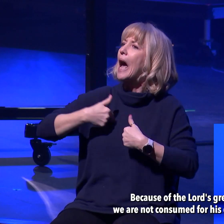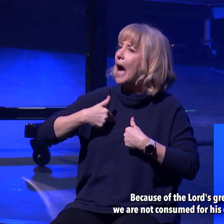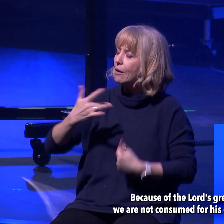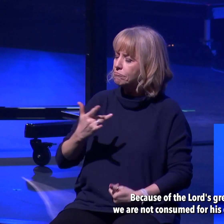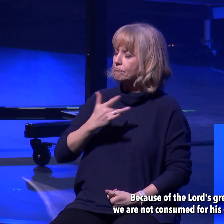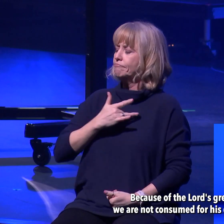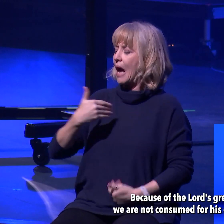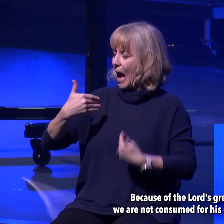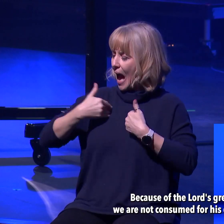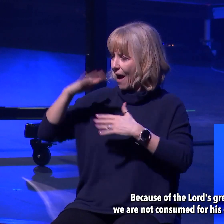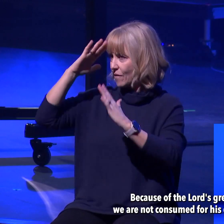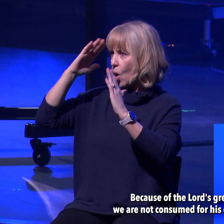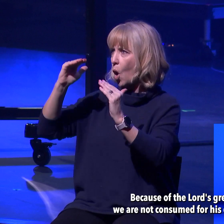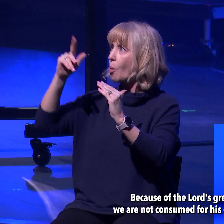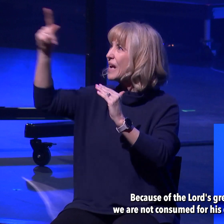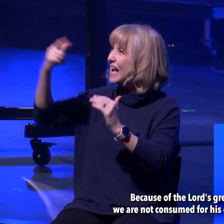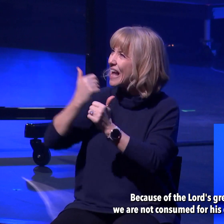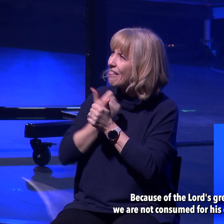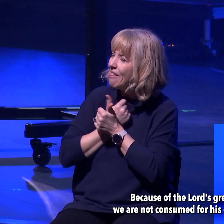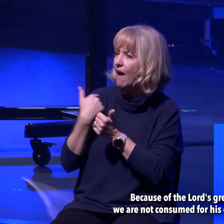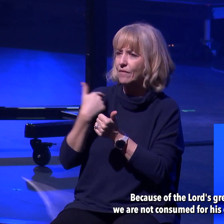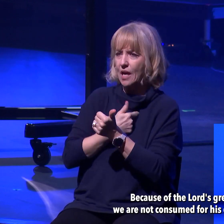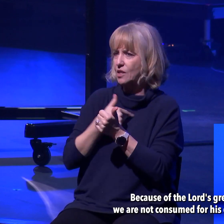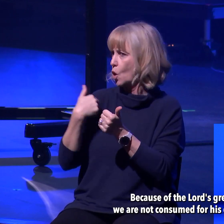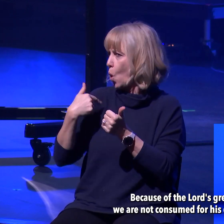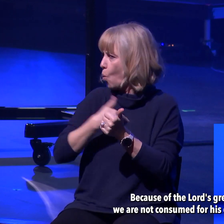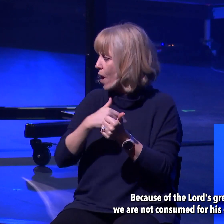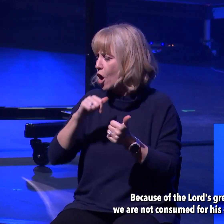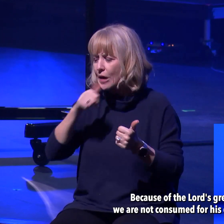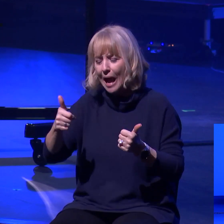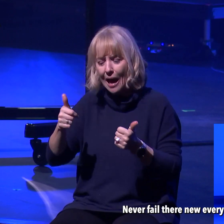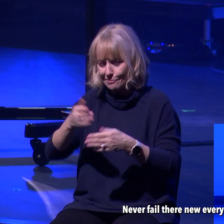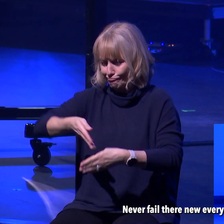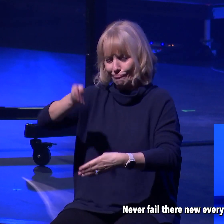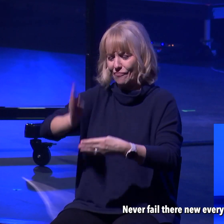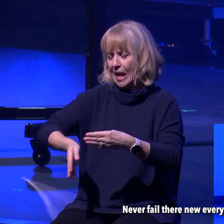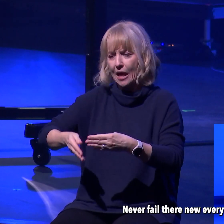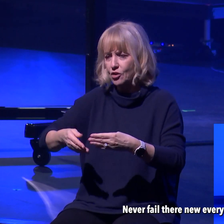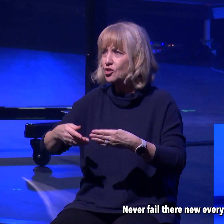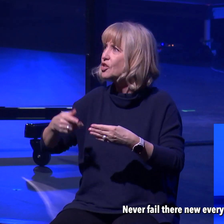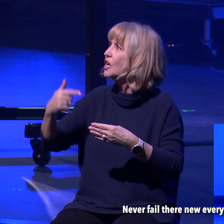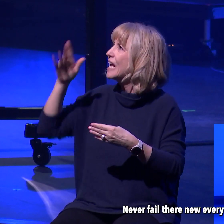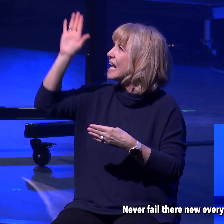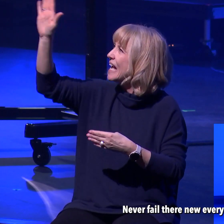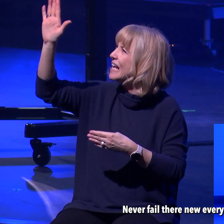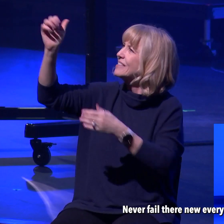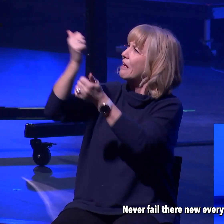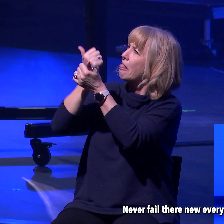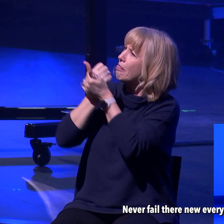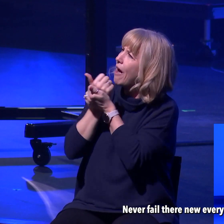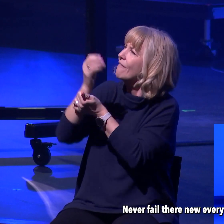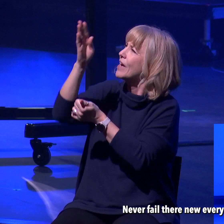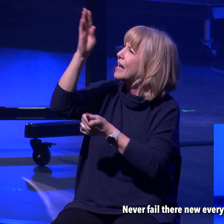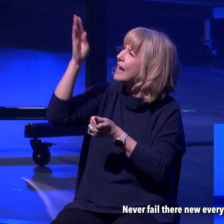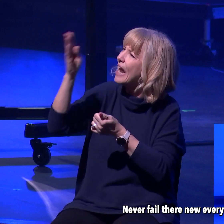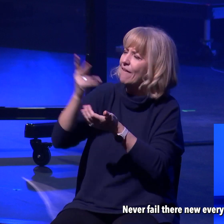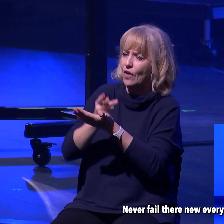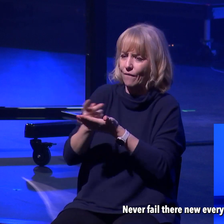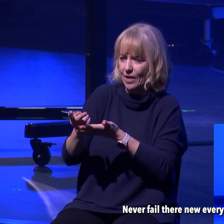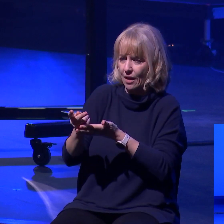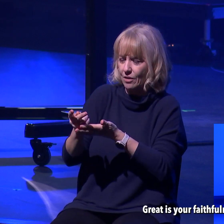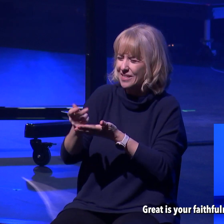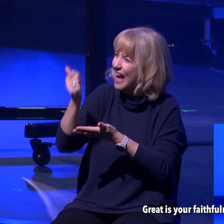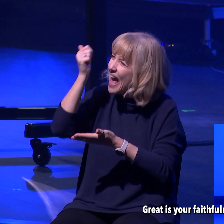Because of the Lord's great love, we are not consumed, for his compassions never fail. They are new every